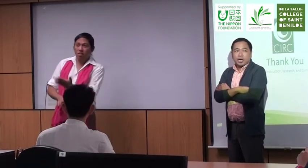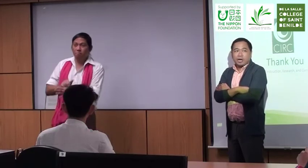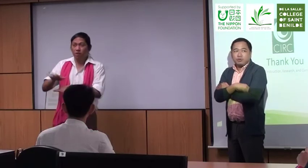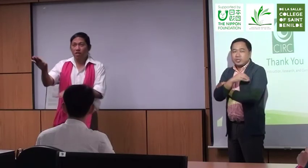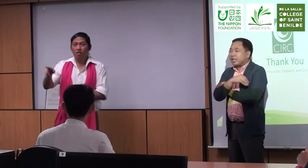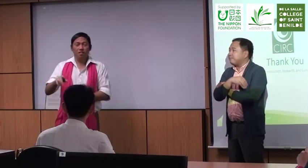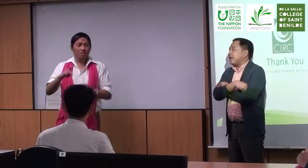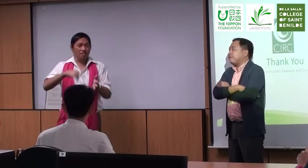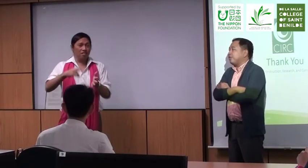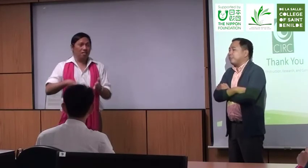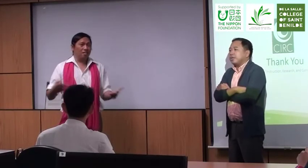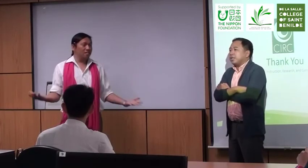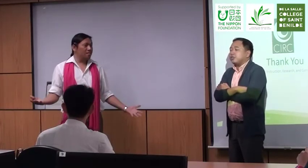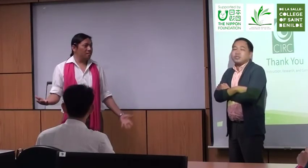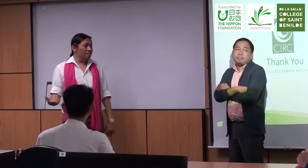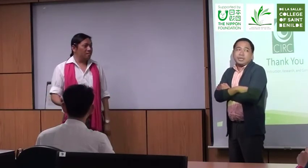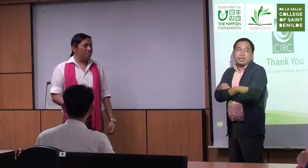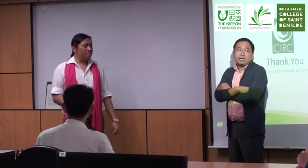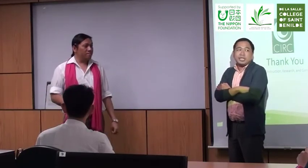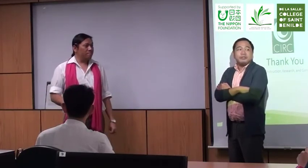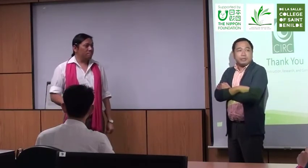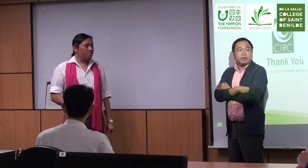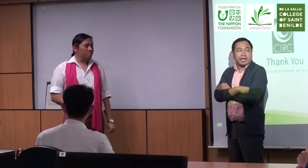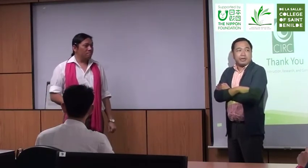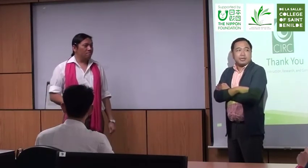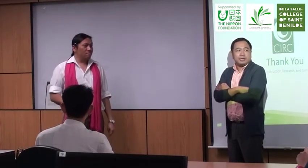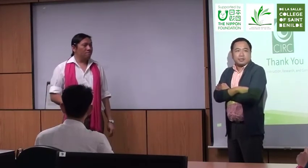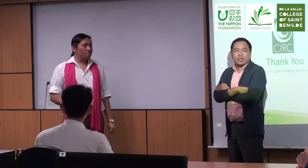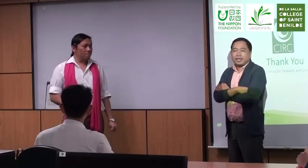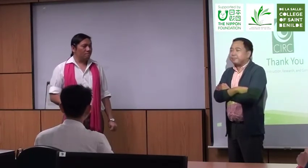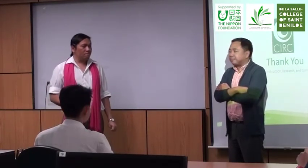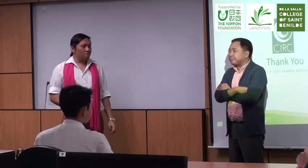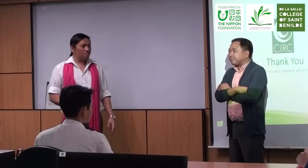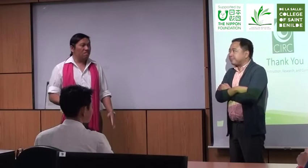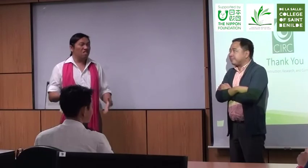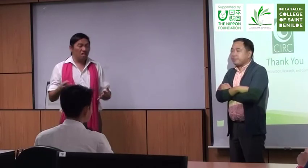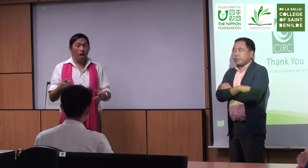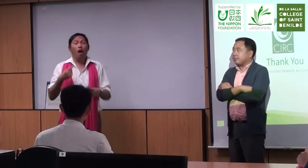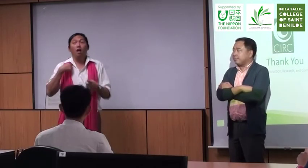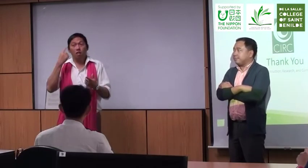interpreters using that platform, it couldn't be clearly read.